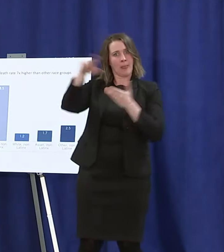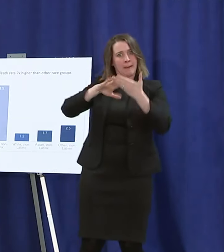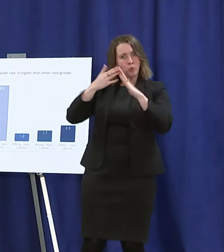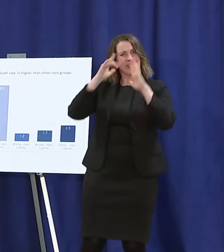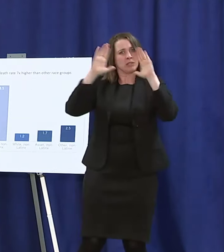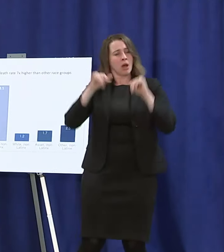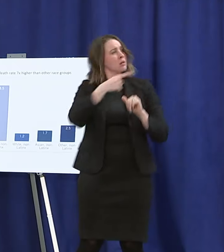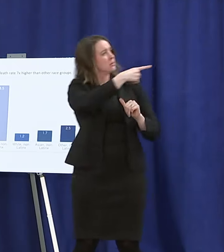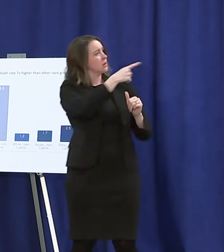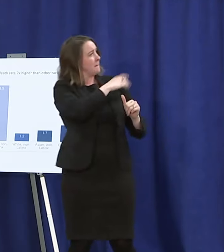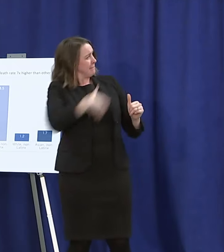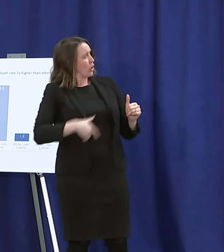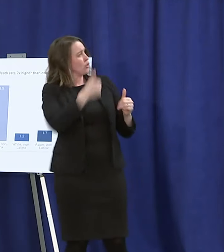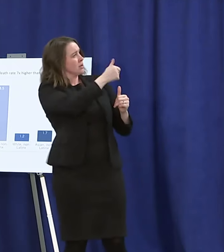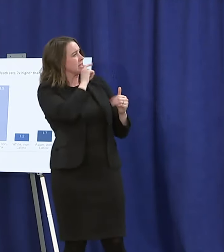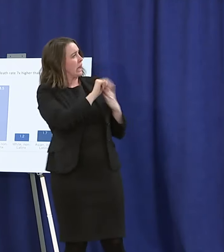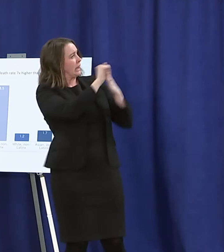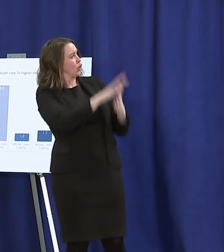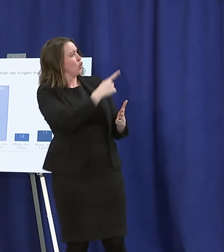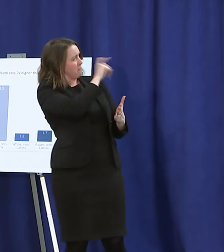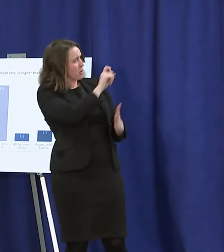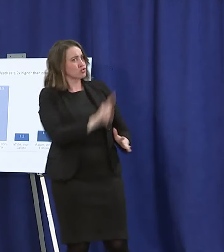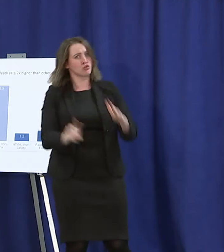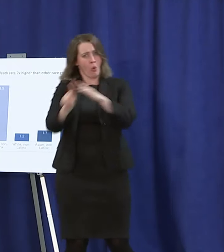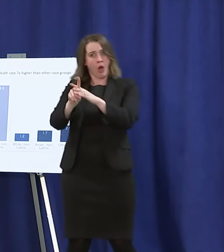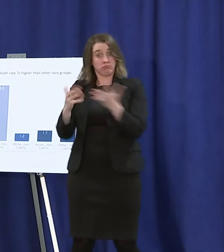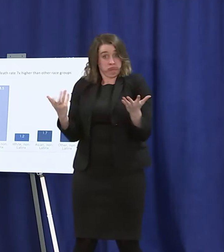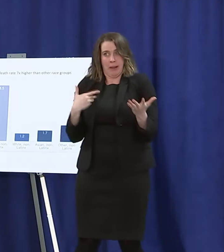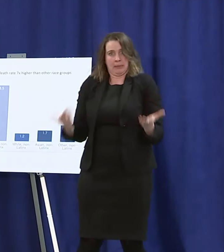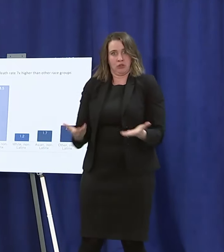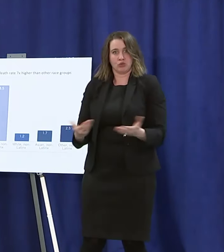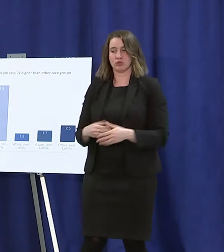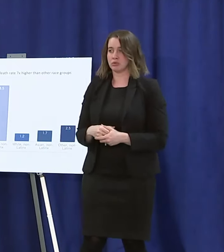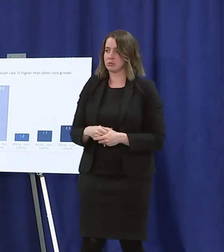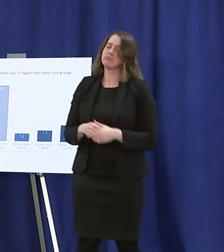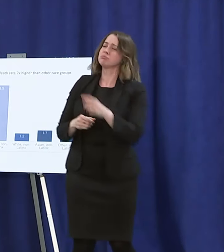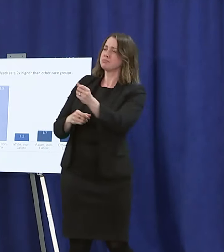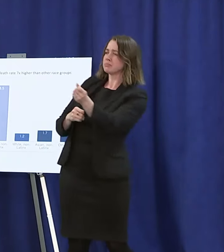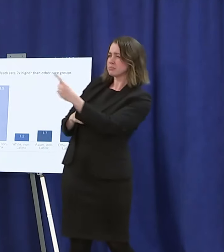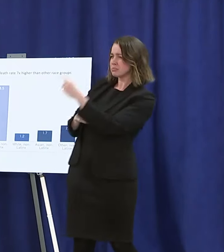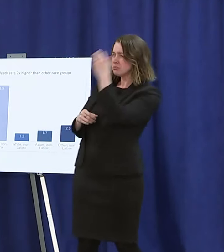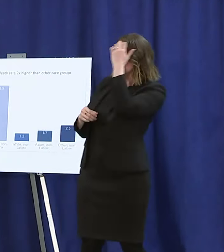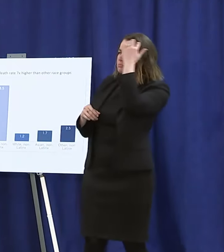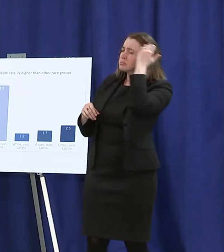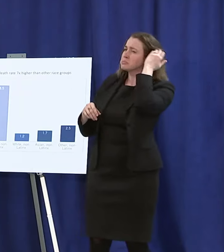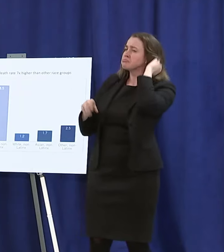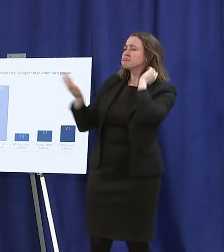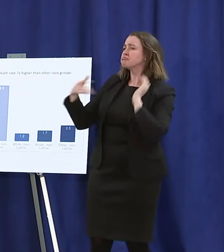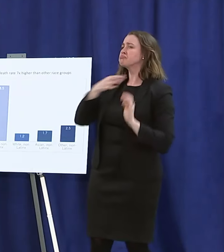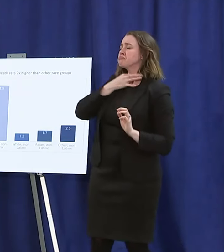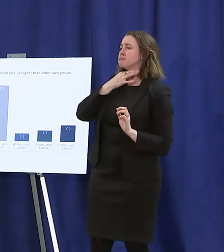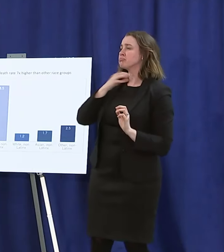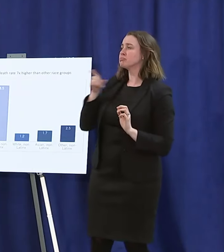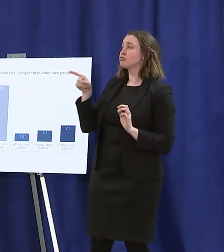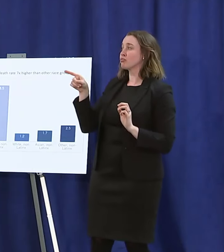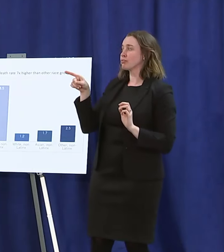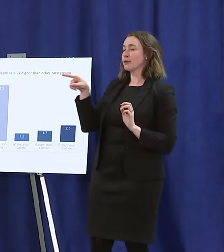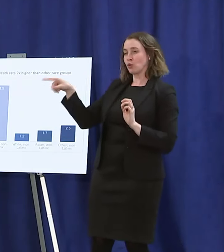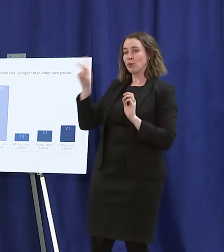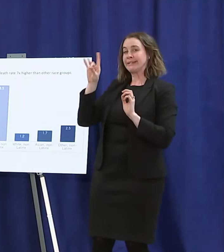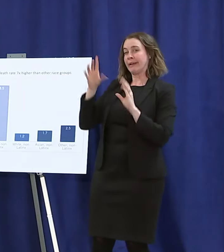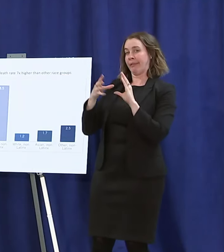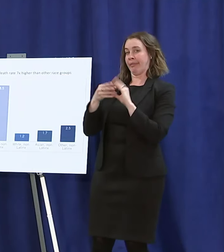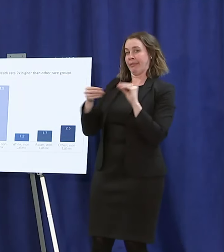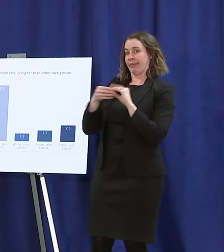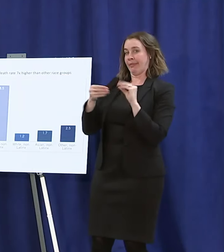leader, and that's what I'm doing. Do you have any concern about the mixed messaging with you telling people in one of your skits, you